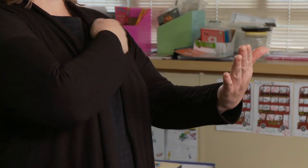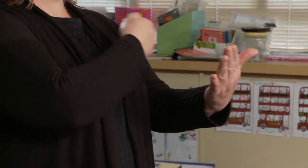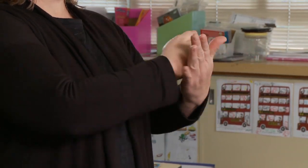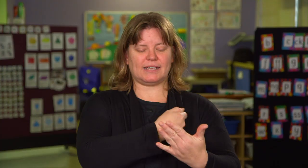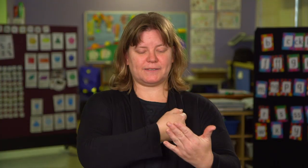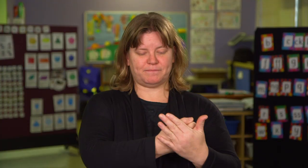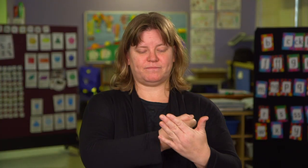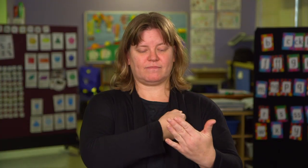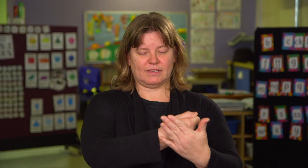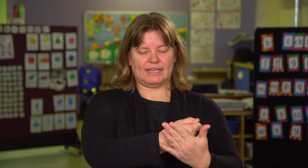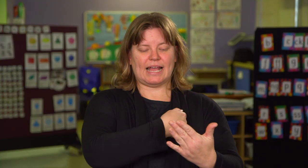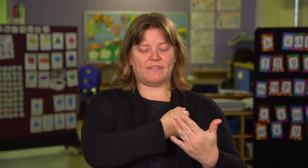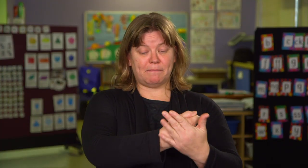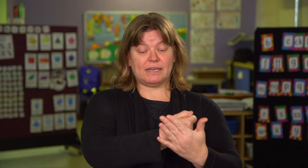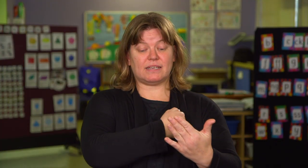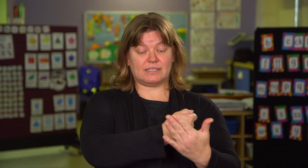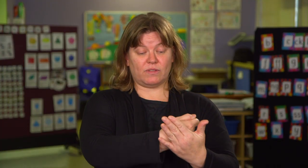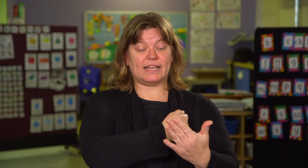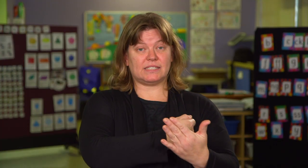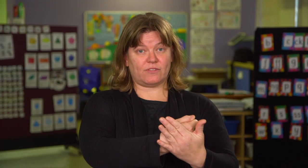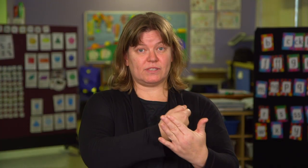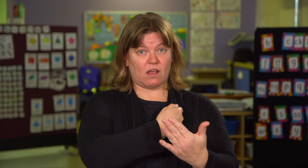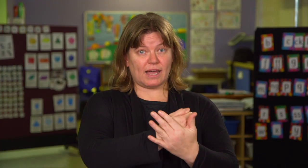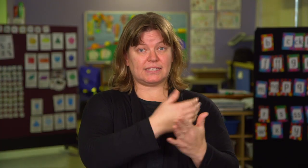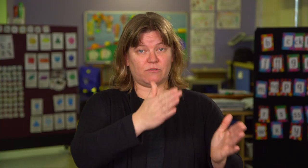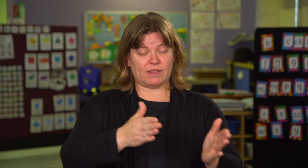of the heart, and they beat until the ends of those lines in rhythm.